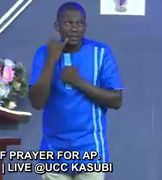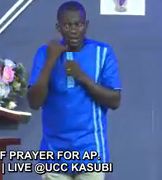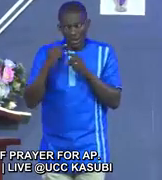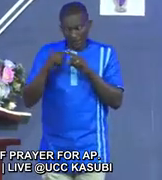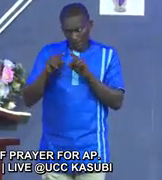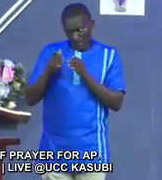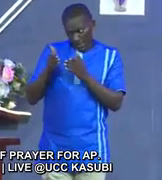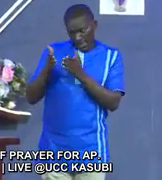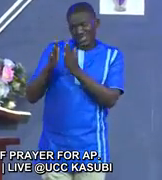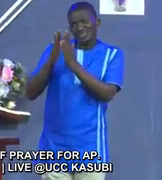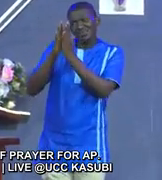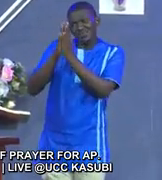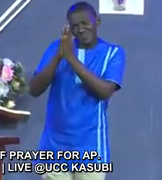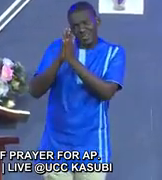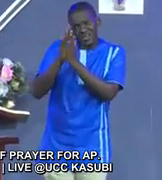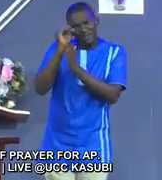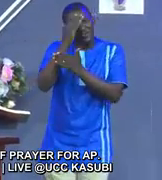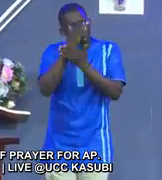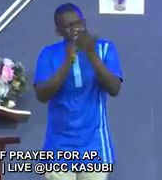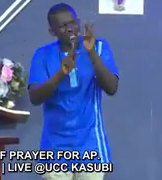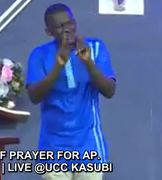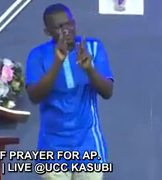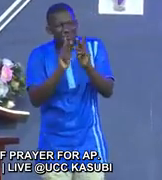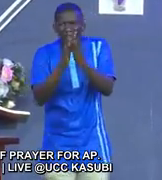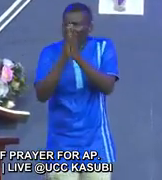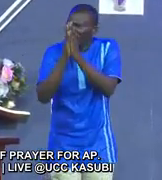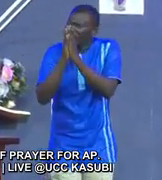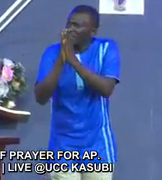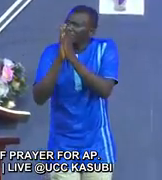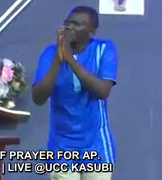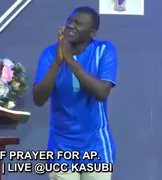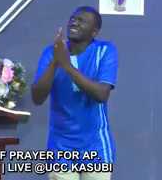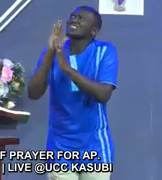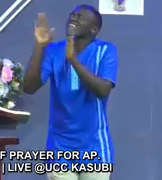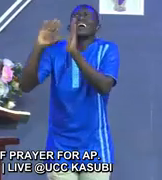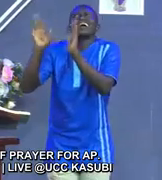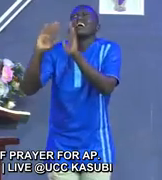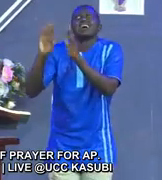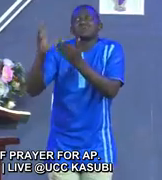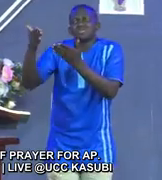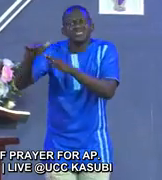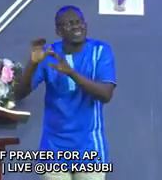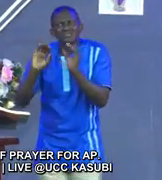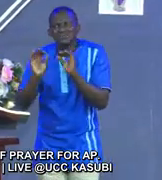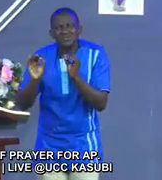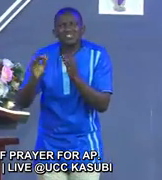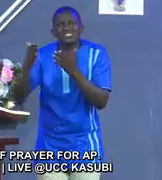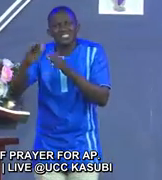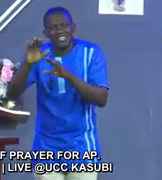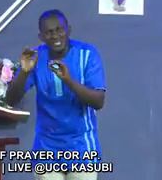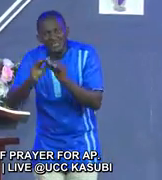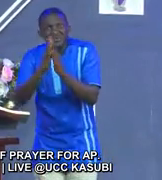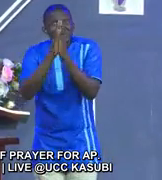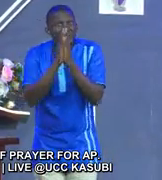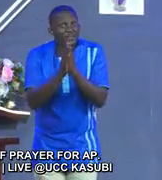were ill. But there were prayers of other people that were claiming them not